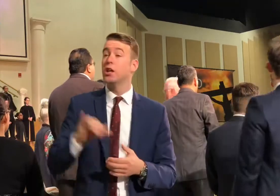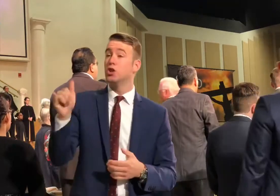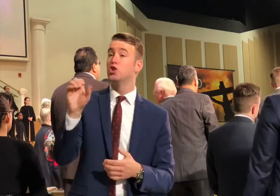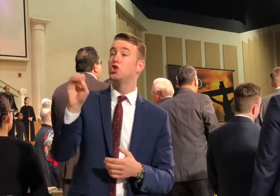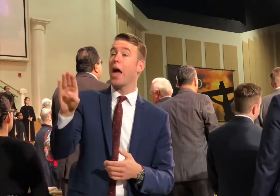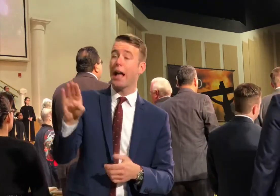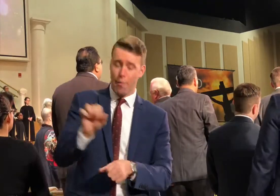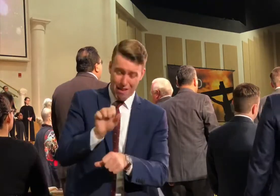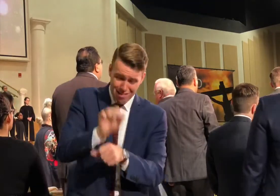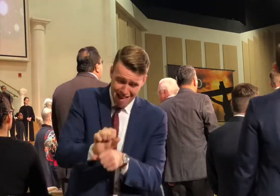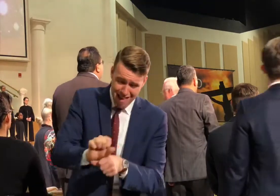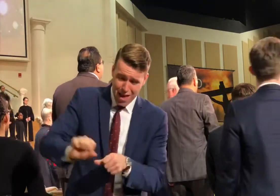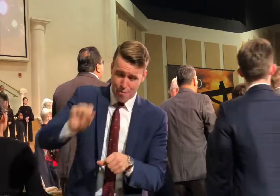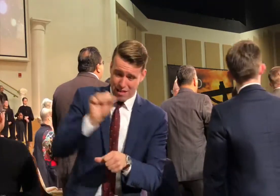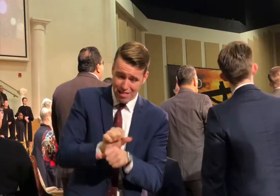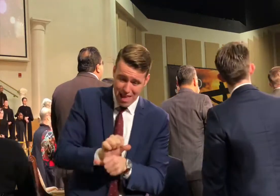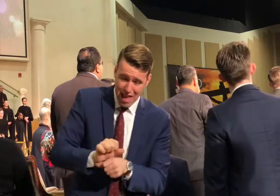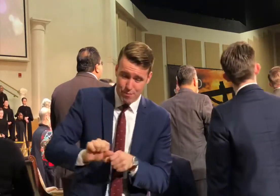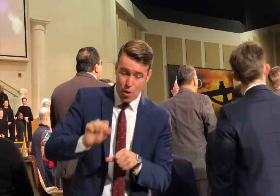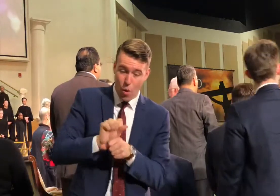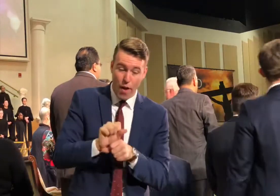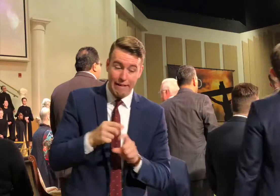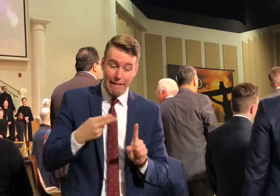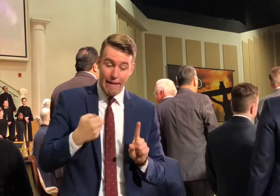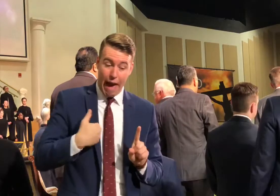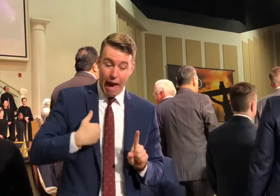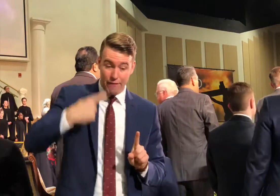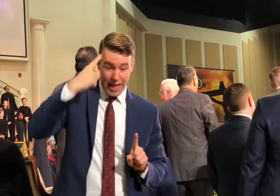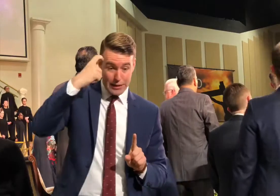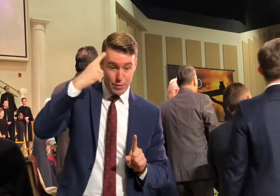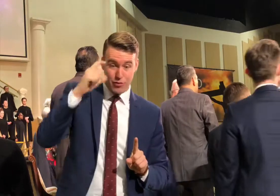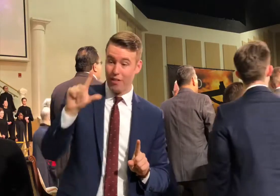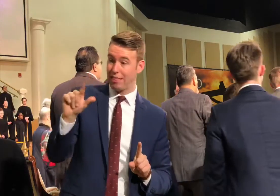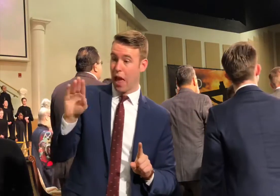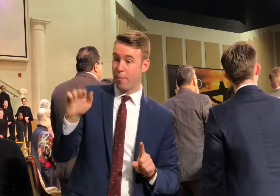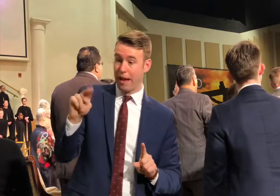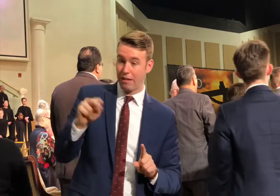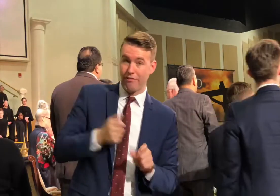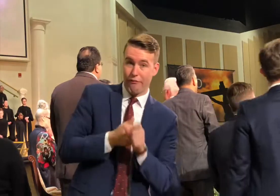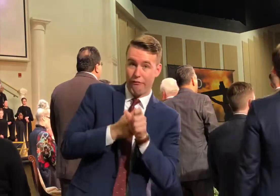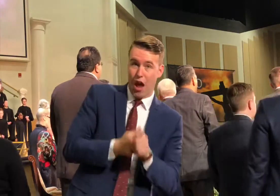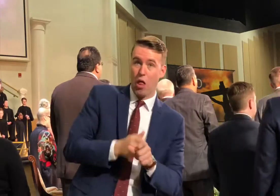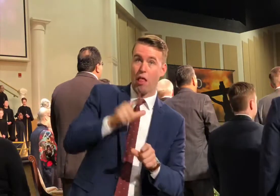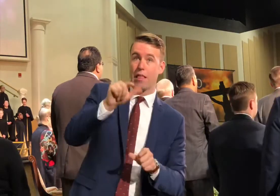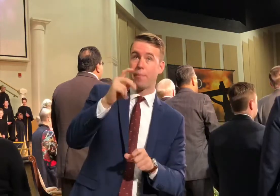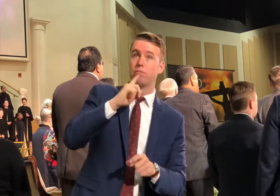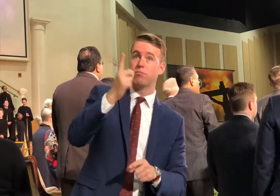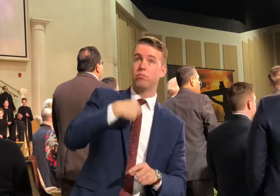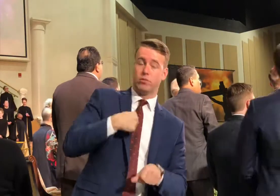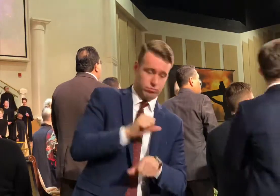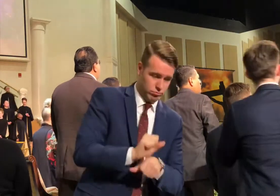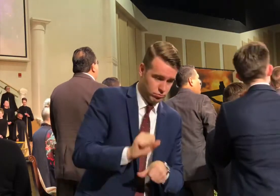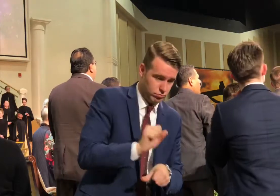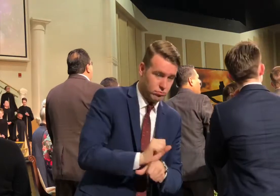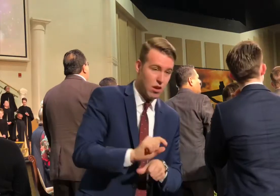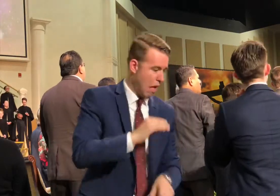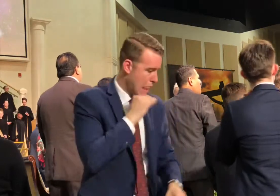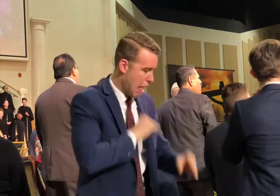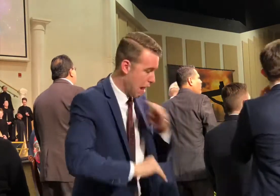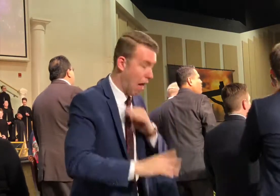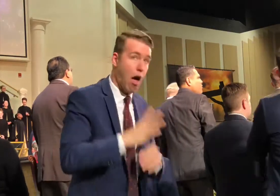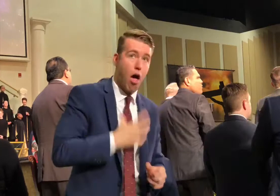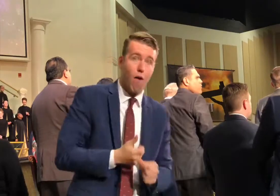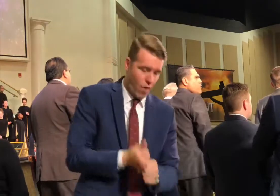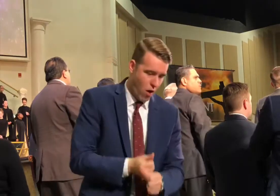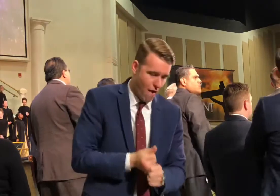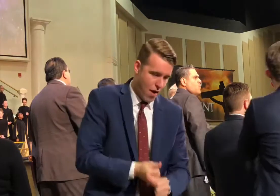Jacob labors under the expectation of Laban. He labors under the lies that have been told to